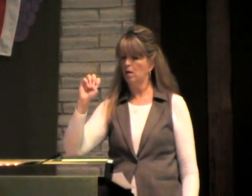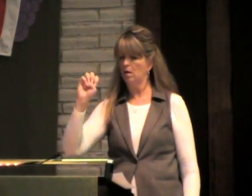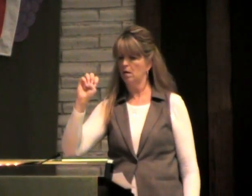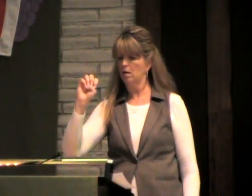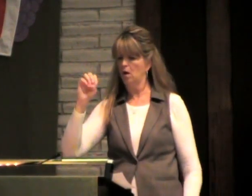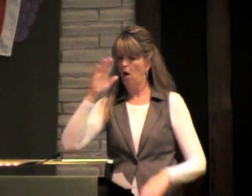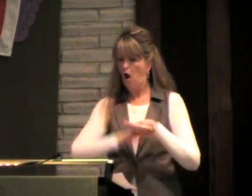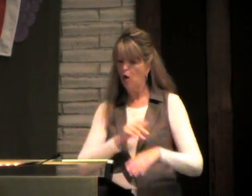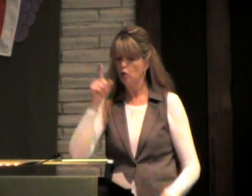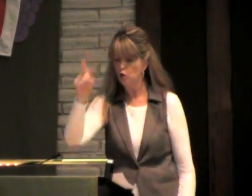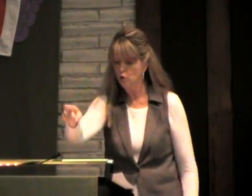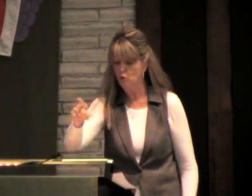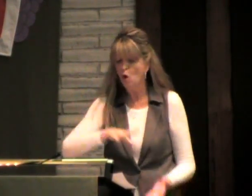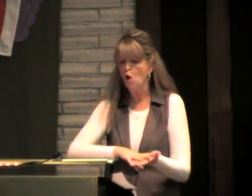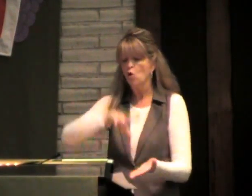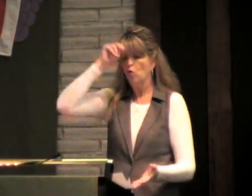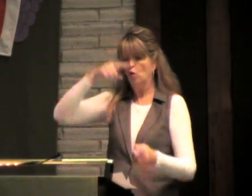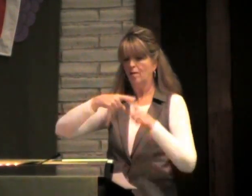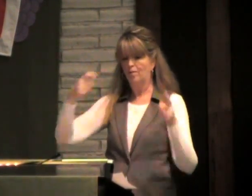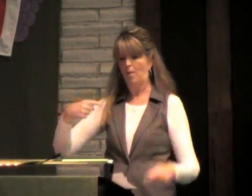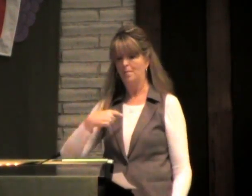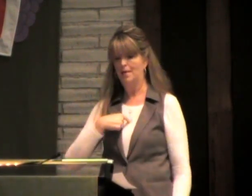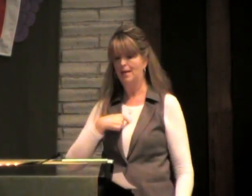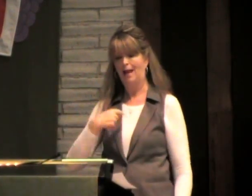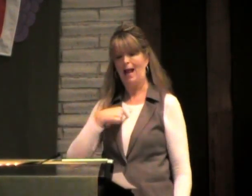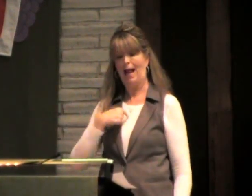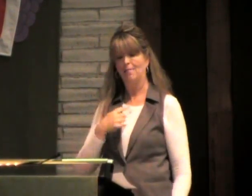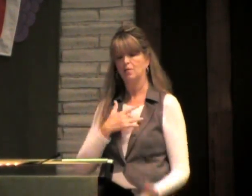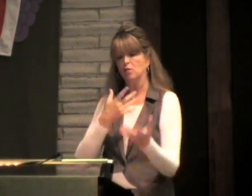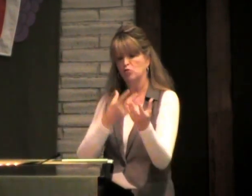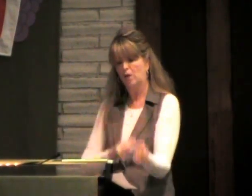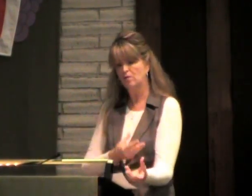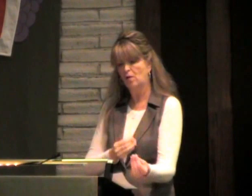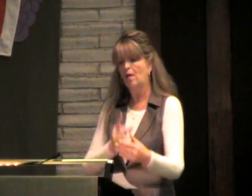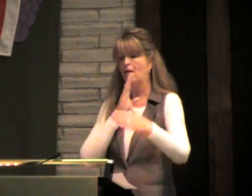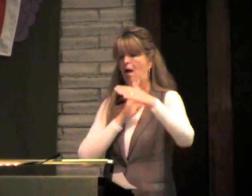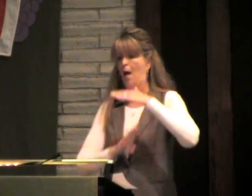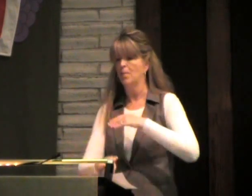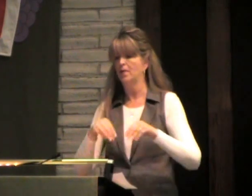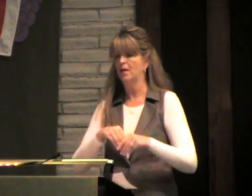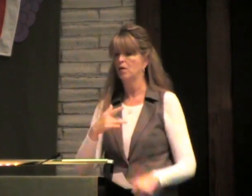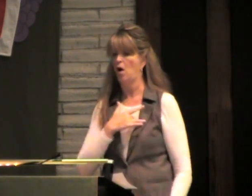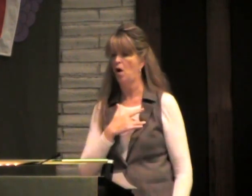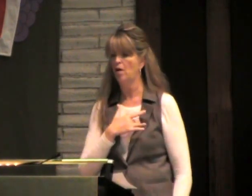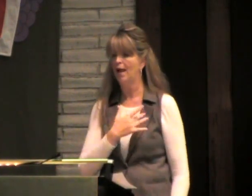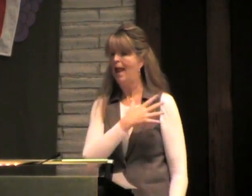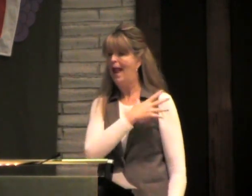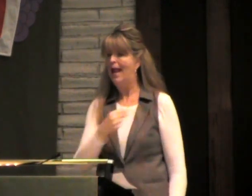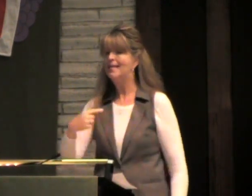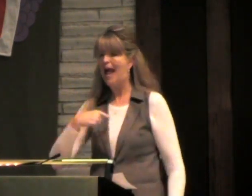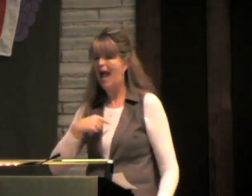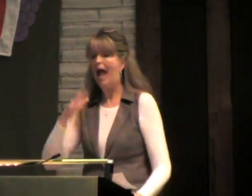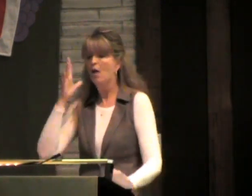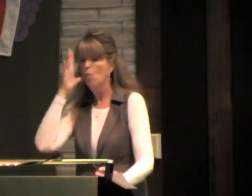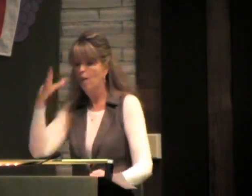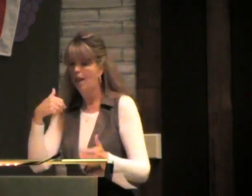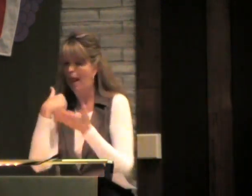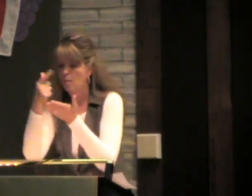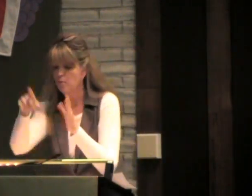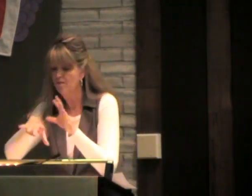Take my yoke upon you. Learn from me. I am gentle and humble in heart,